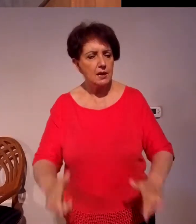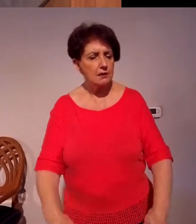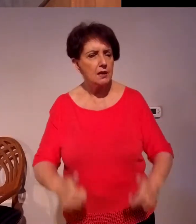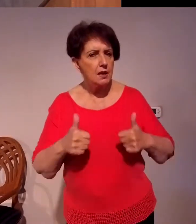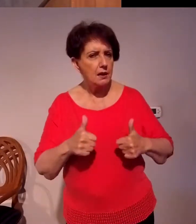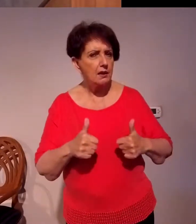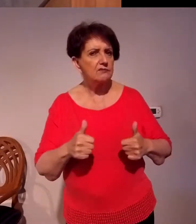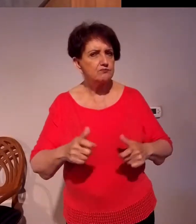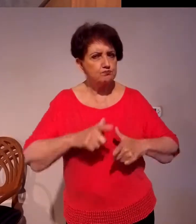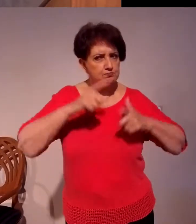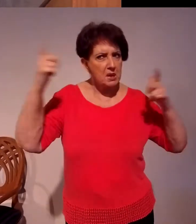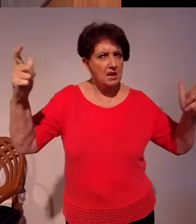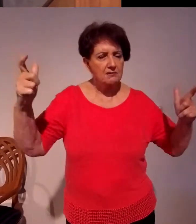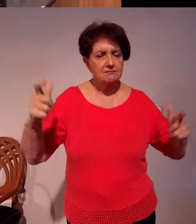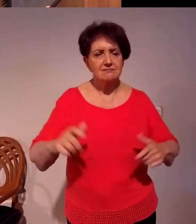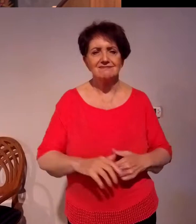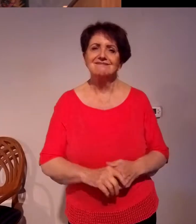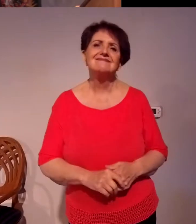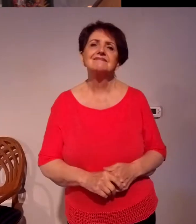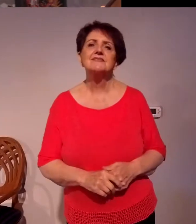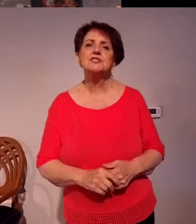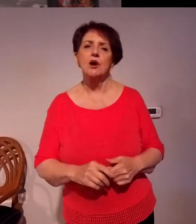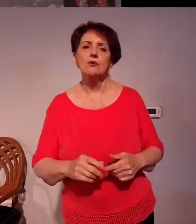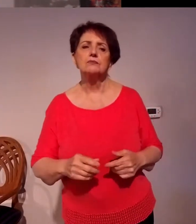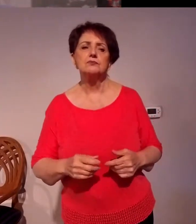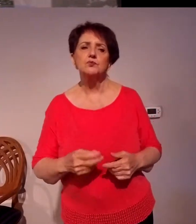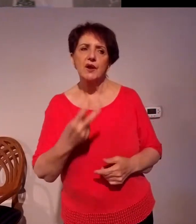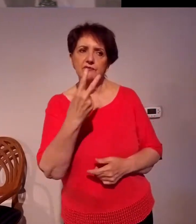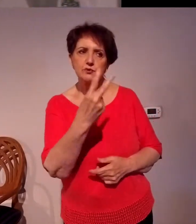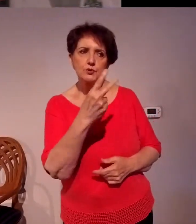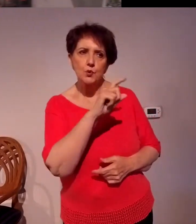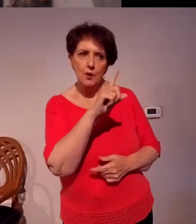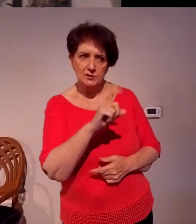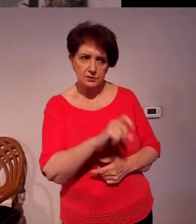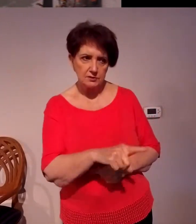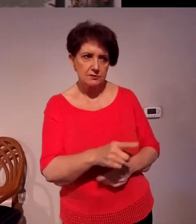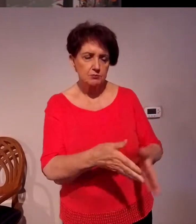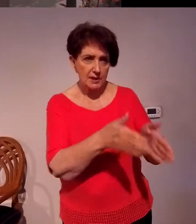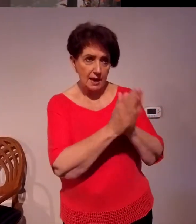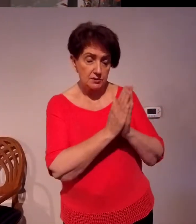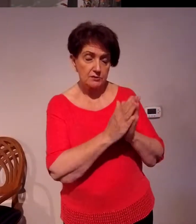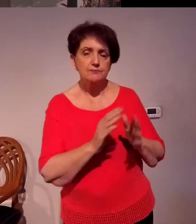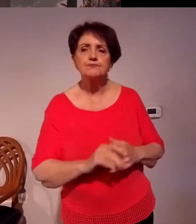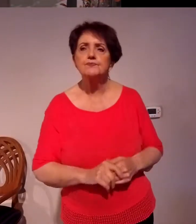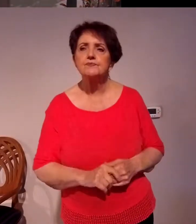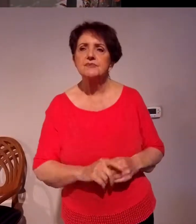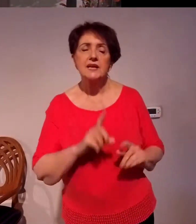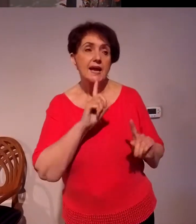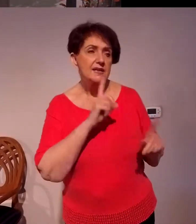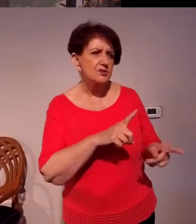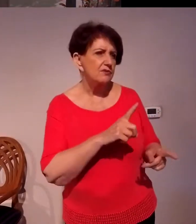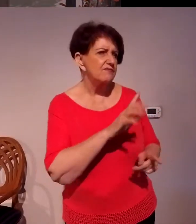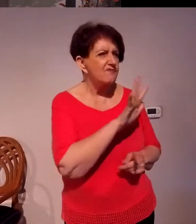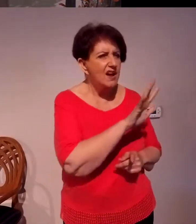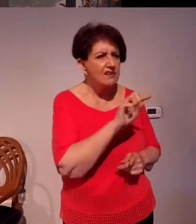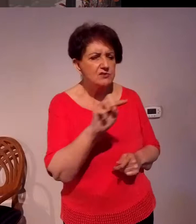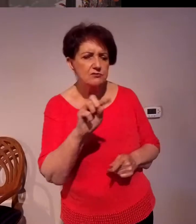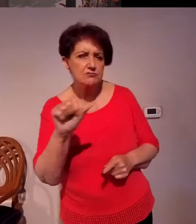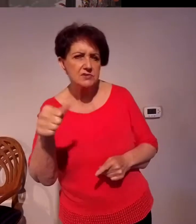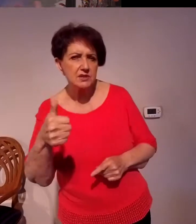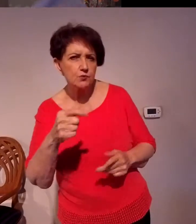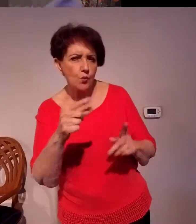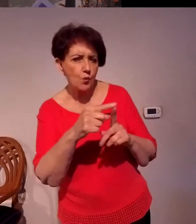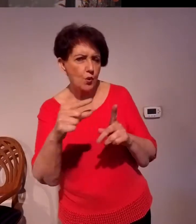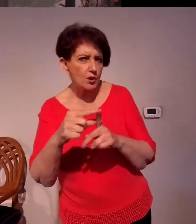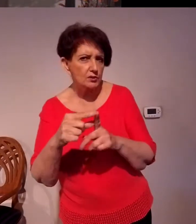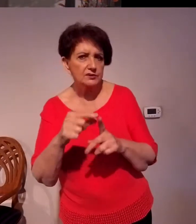So in support of that, we have these two questions. So I'm going to ask these questions, and I want you to answer them in 10 words or less. This is